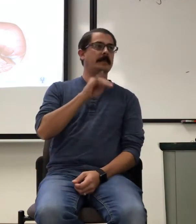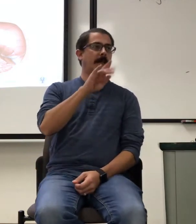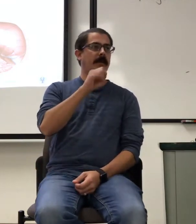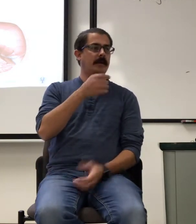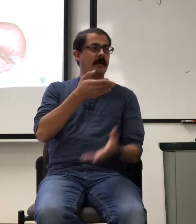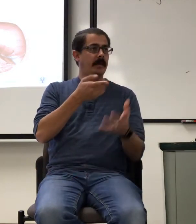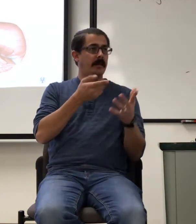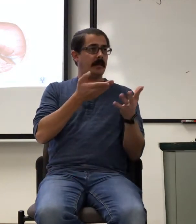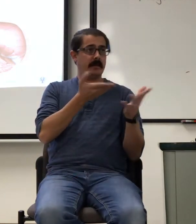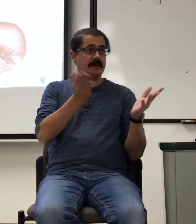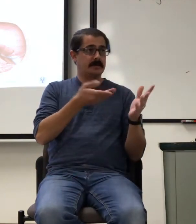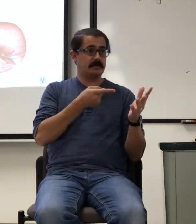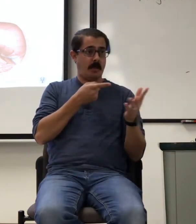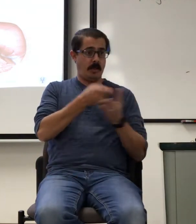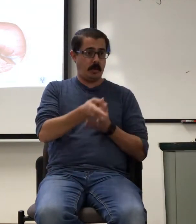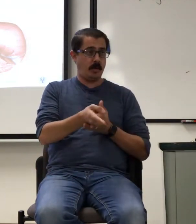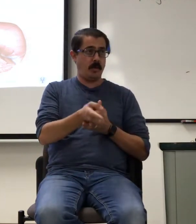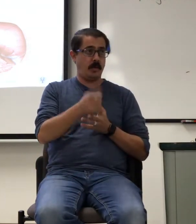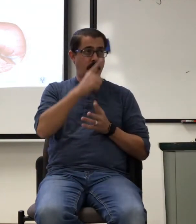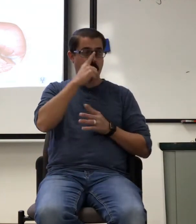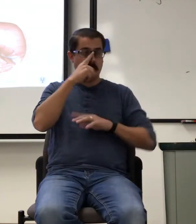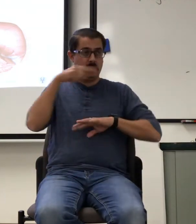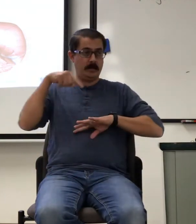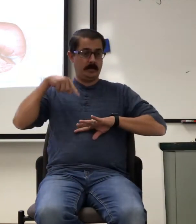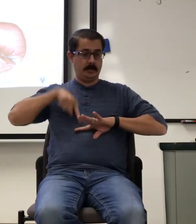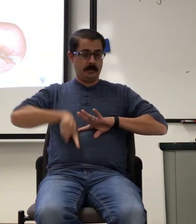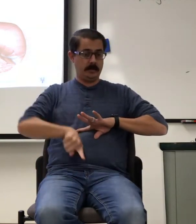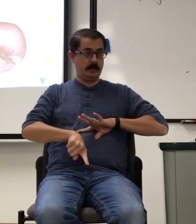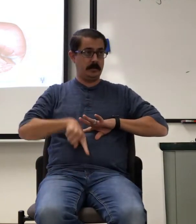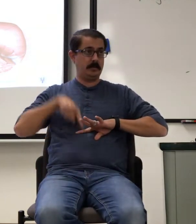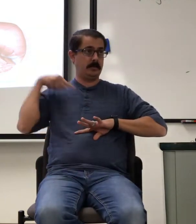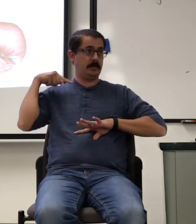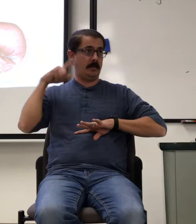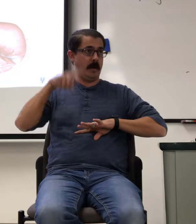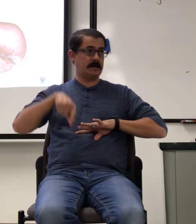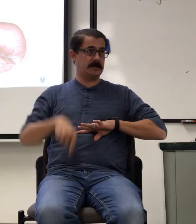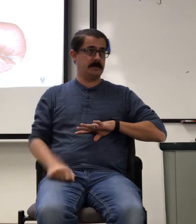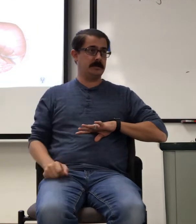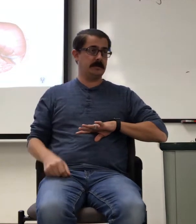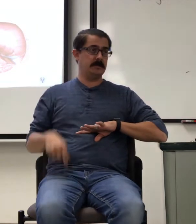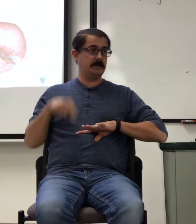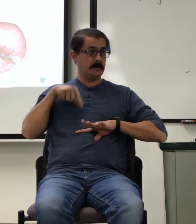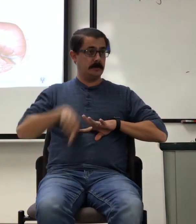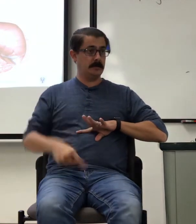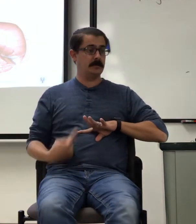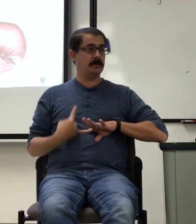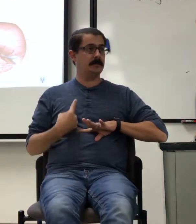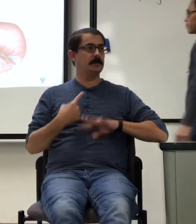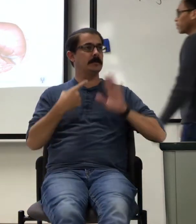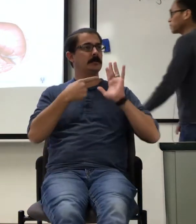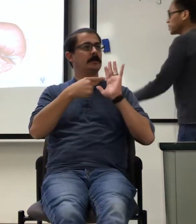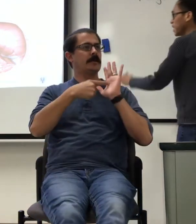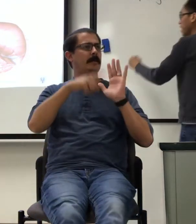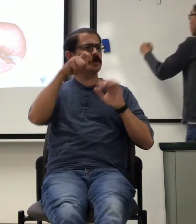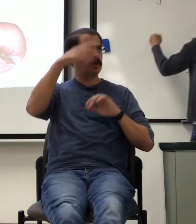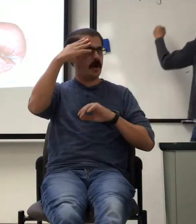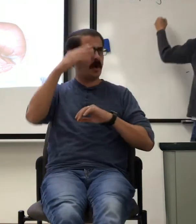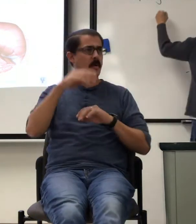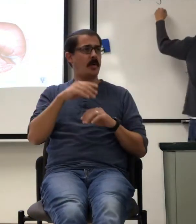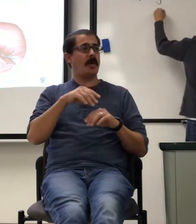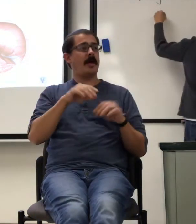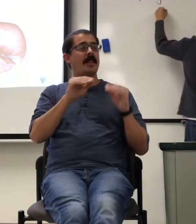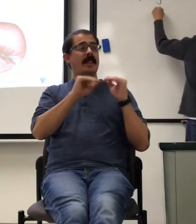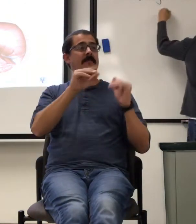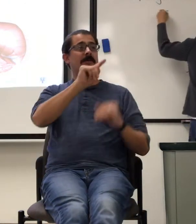it to enter and exit those cavities. For example, you should know at the level of T8